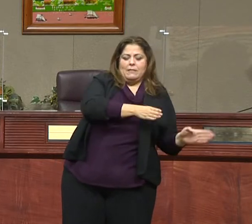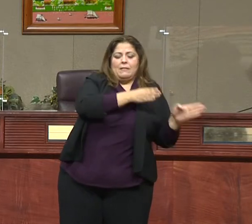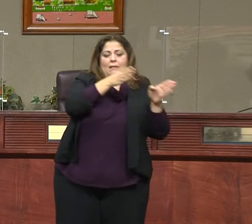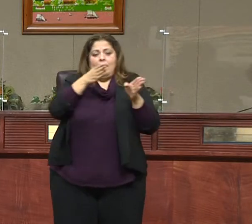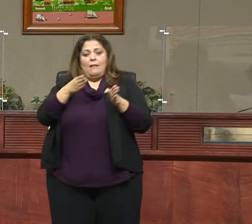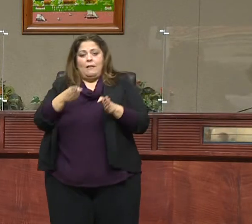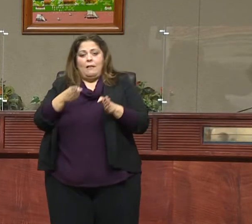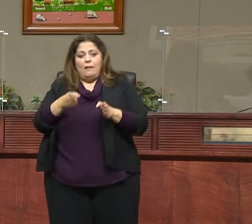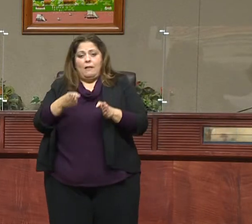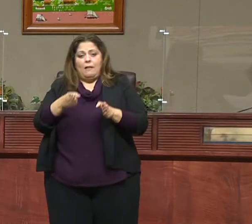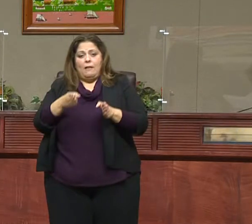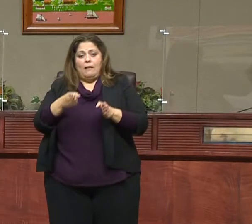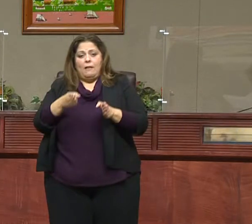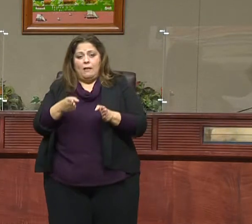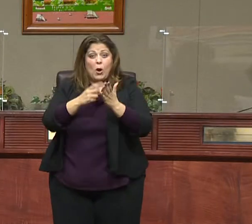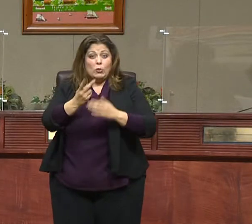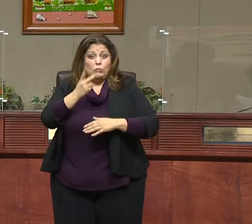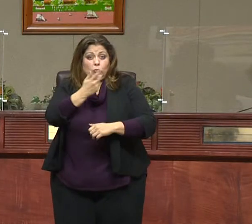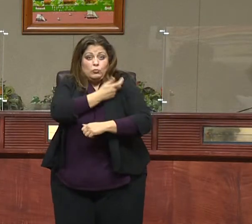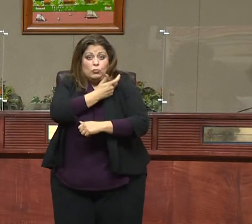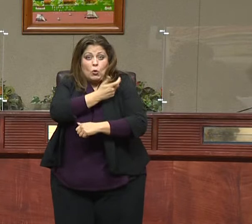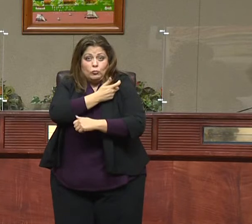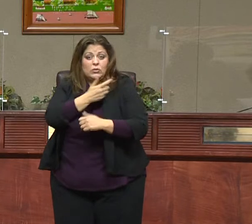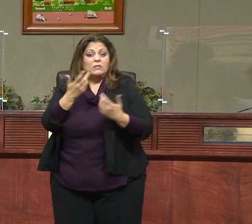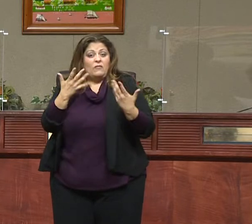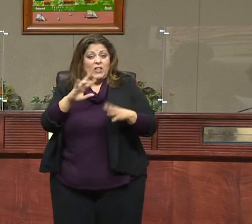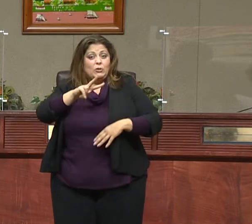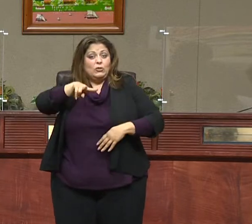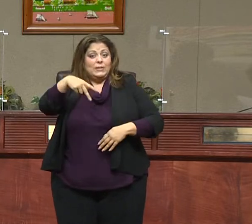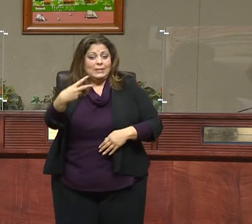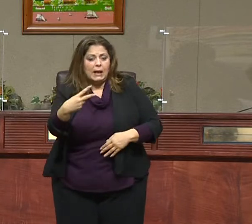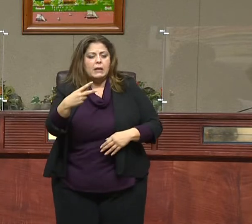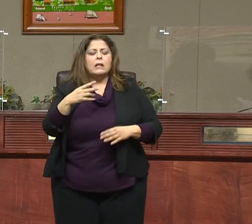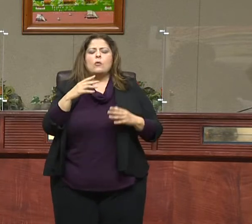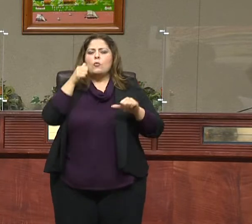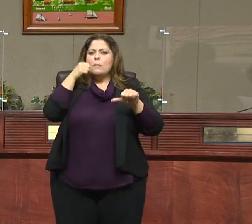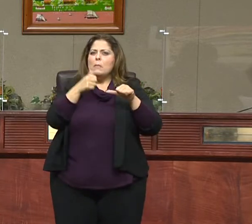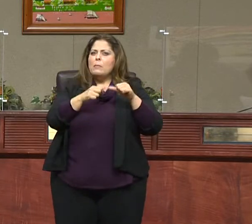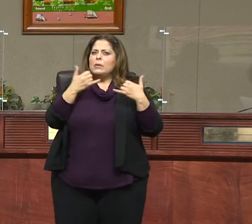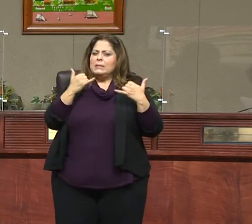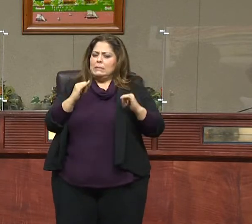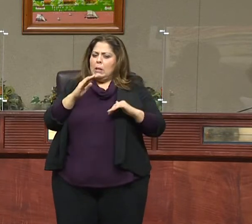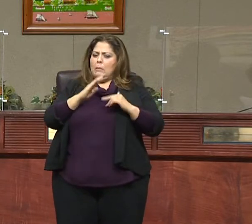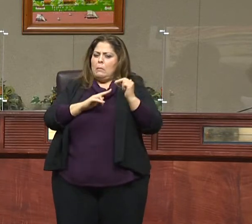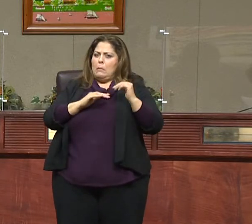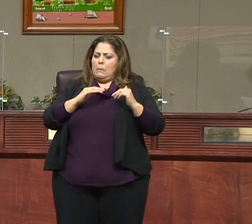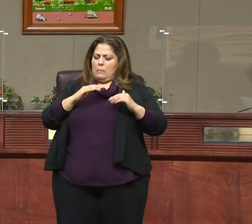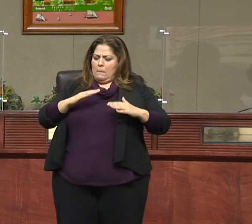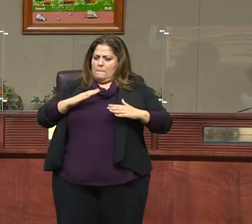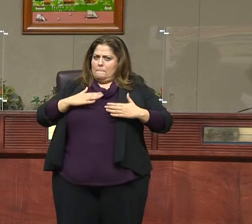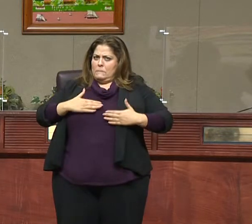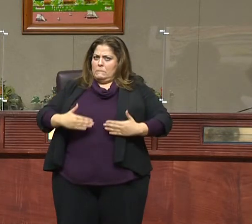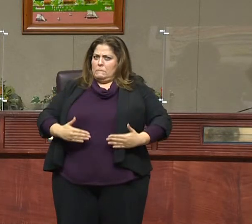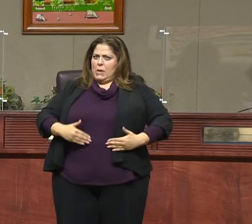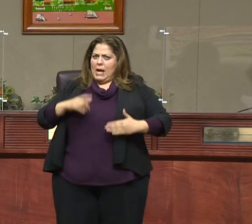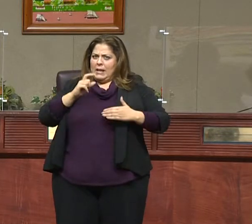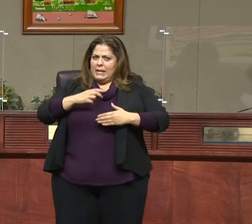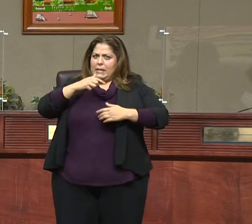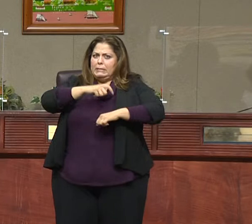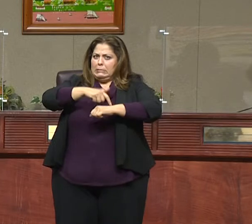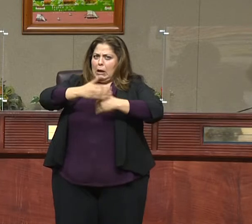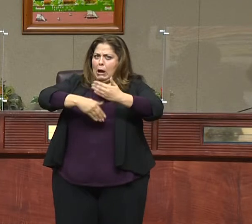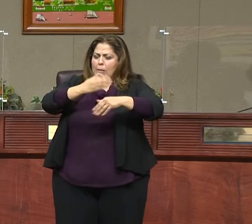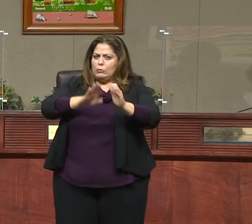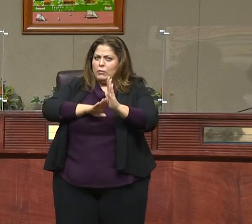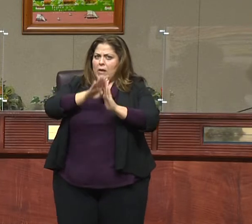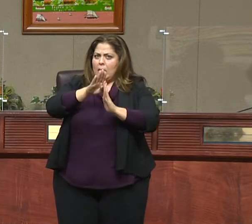little bit of time to build, and so we recommend that you are still susceptible, potentially susceptible, to infection up